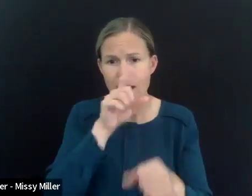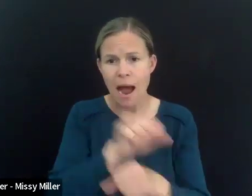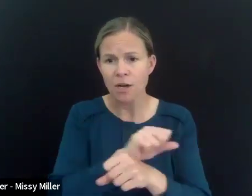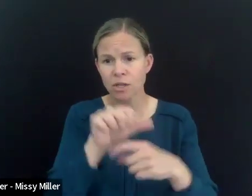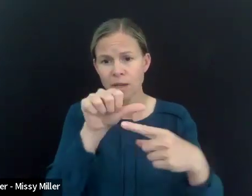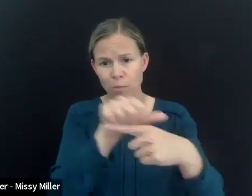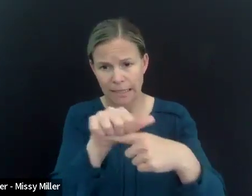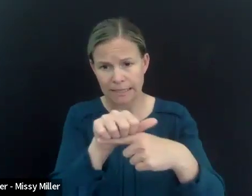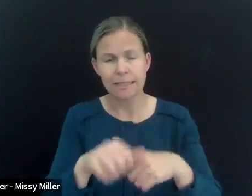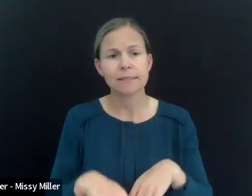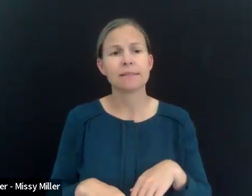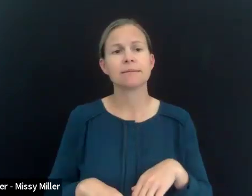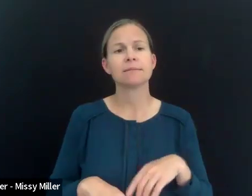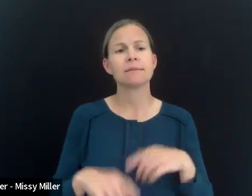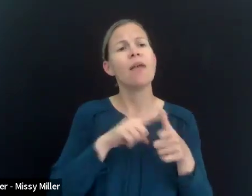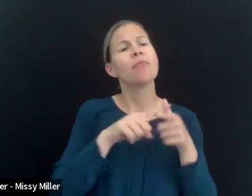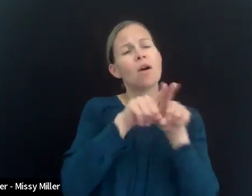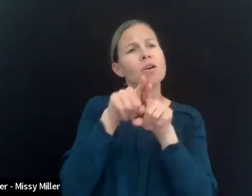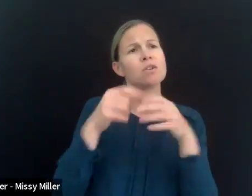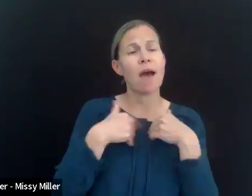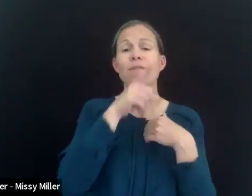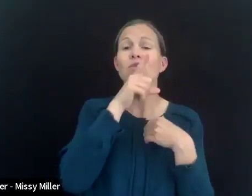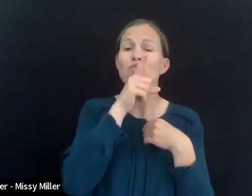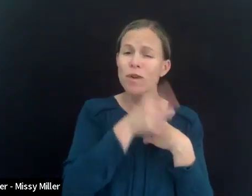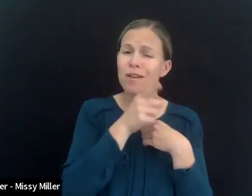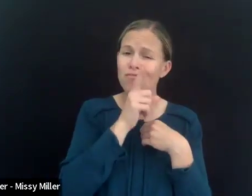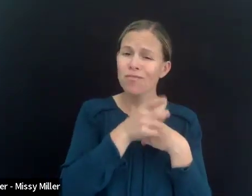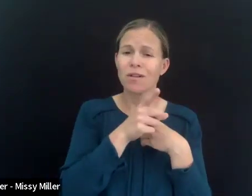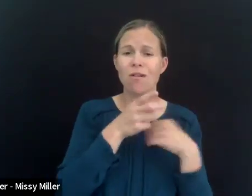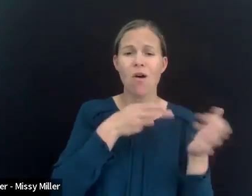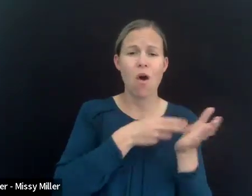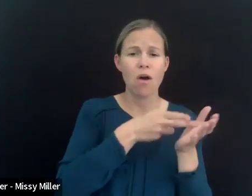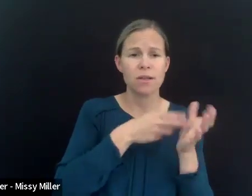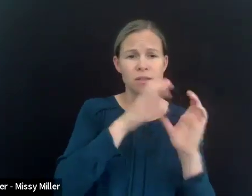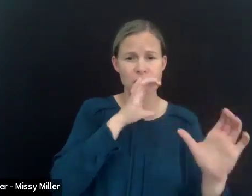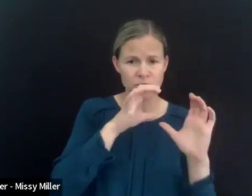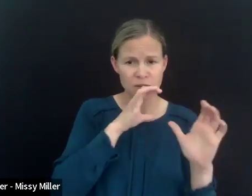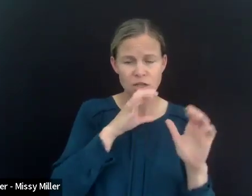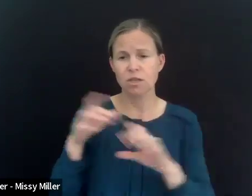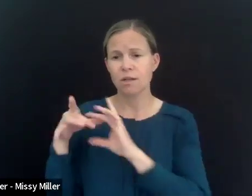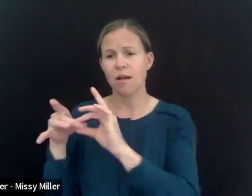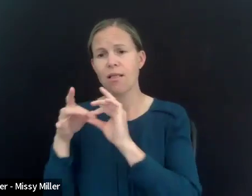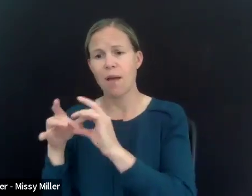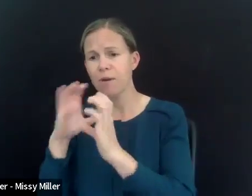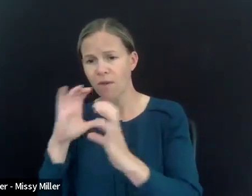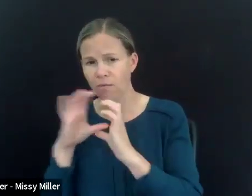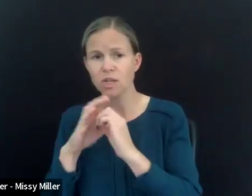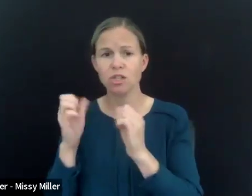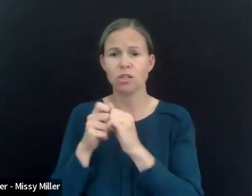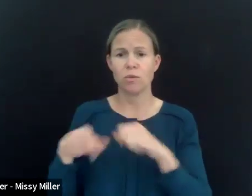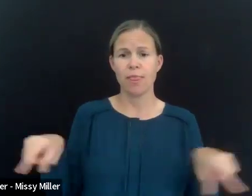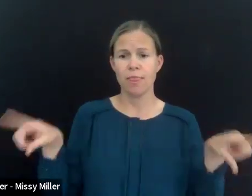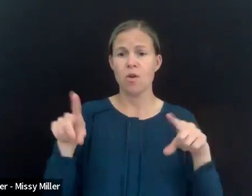honest conversations and hosting collaborative conversations with folks who have started